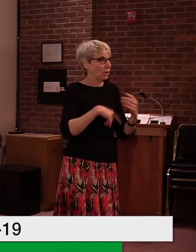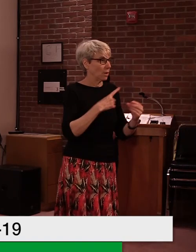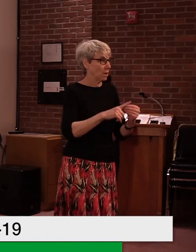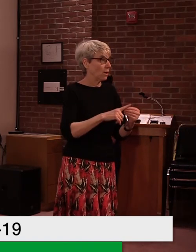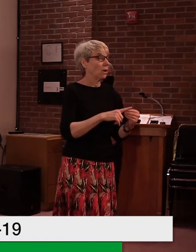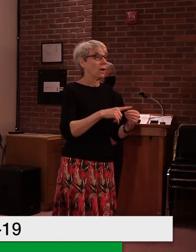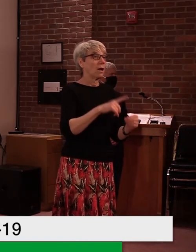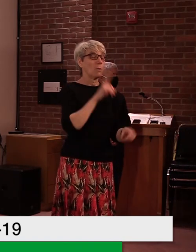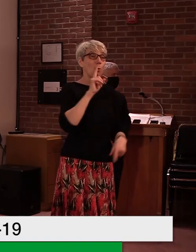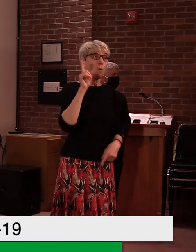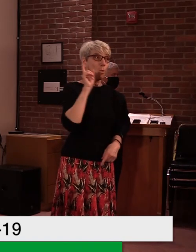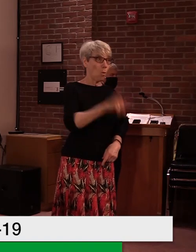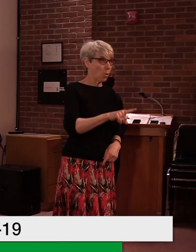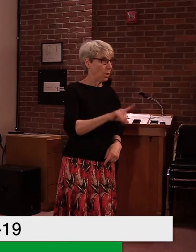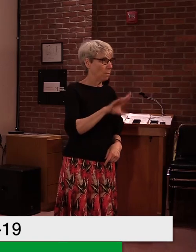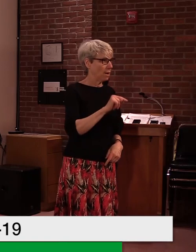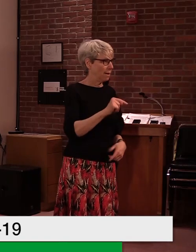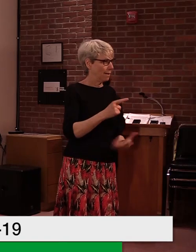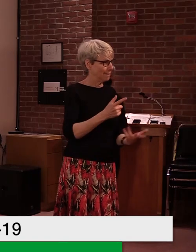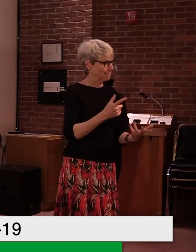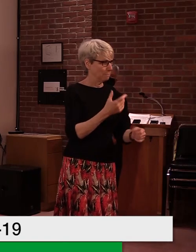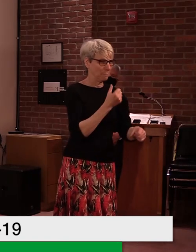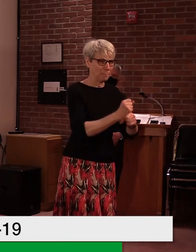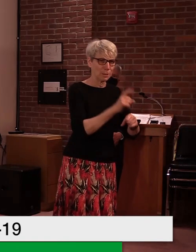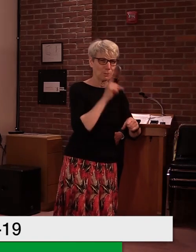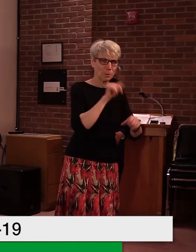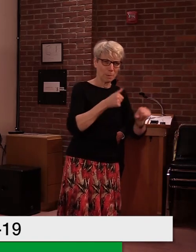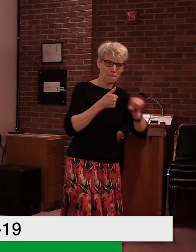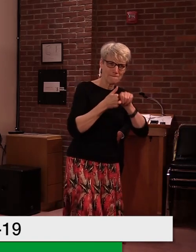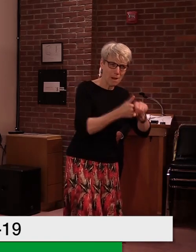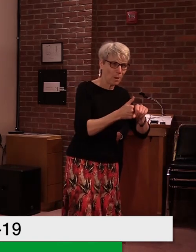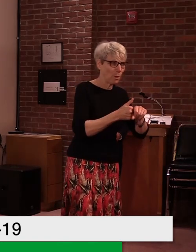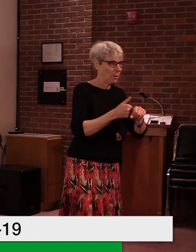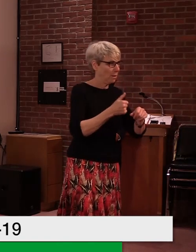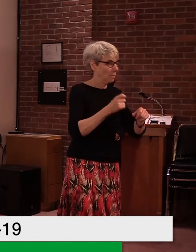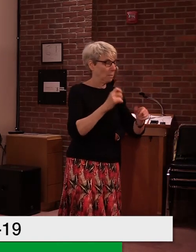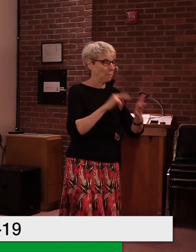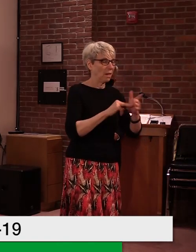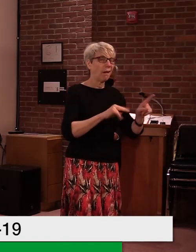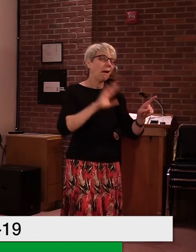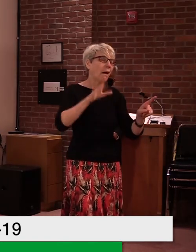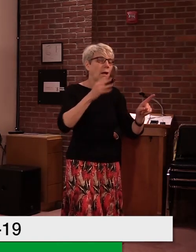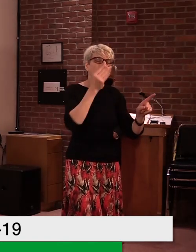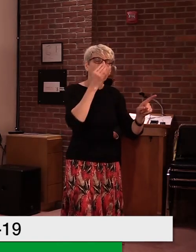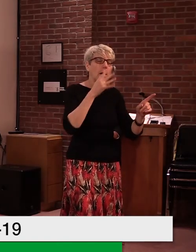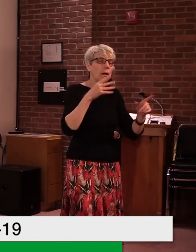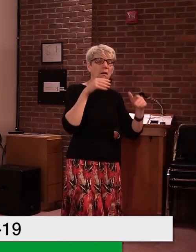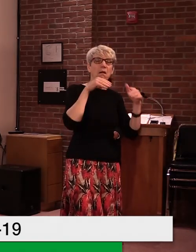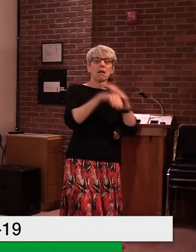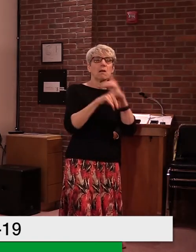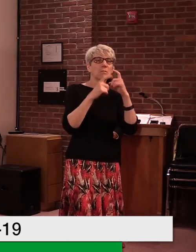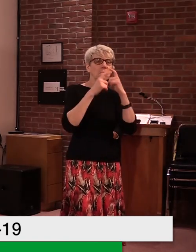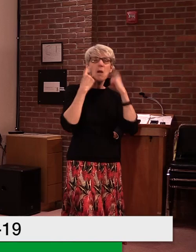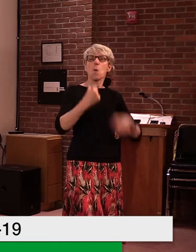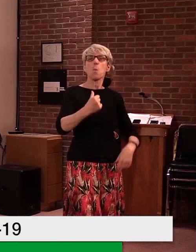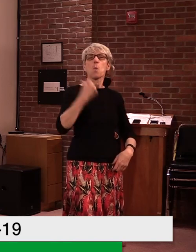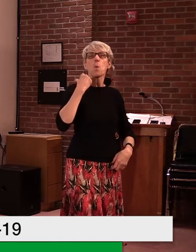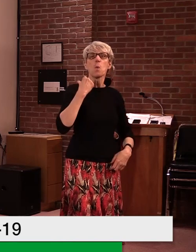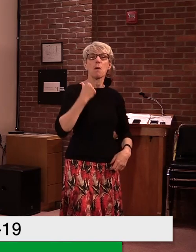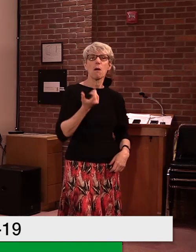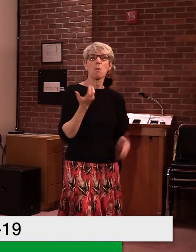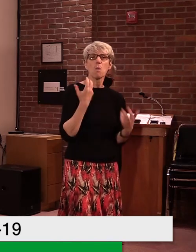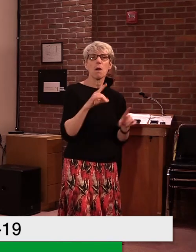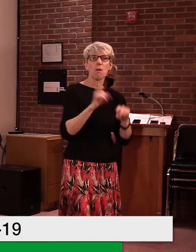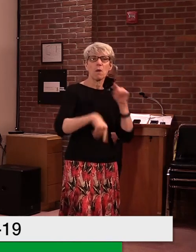what sort of fines or penalties could people face if they walk into a business and they say, I'm not going to wear a mask,